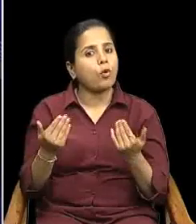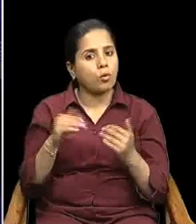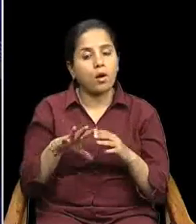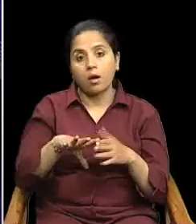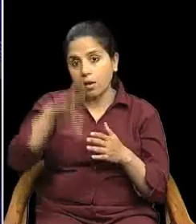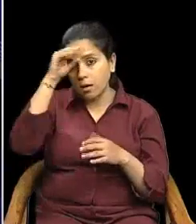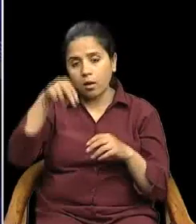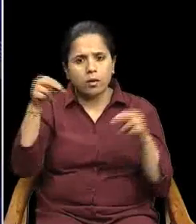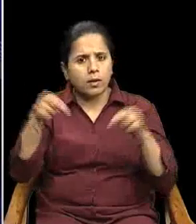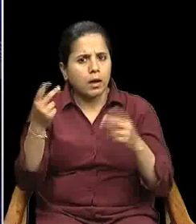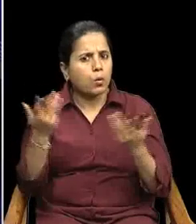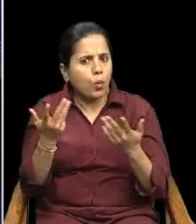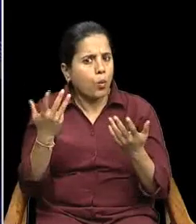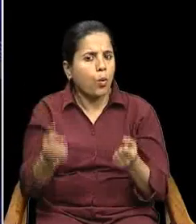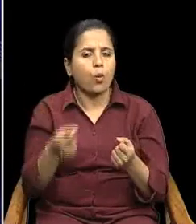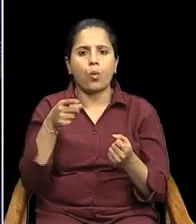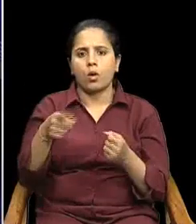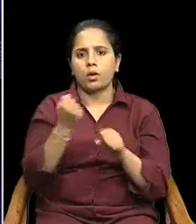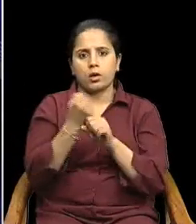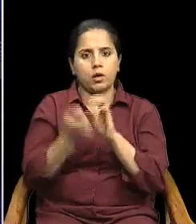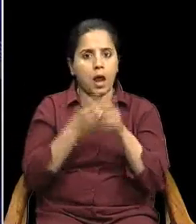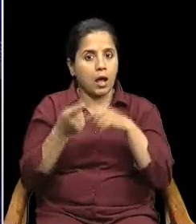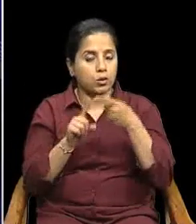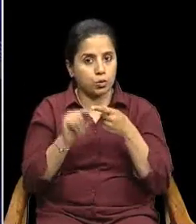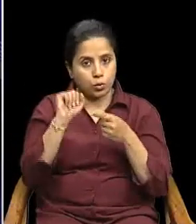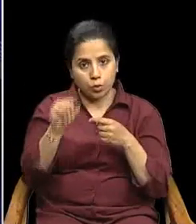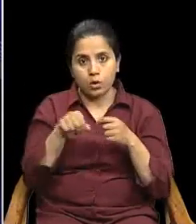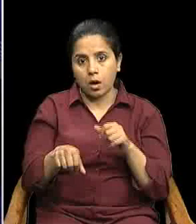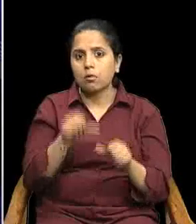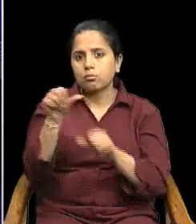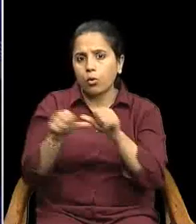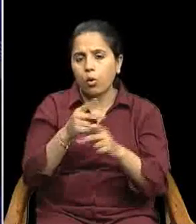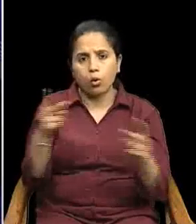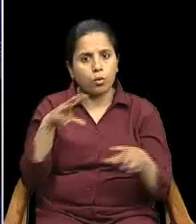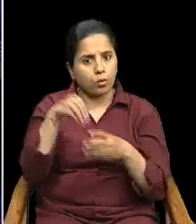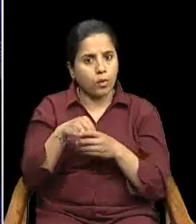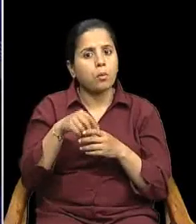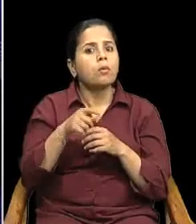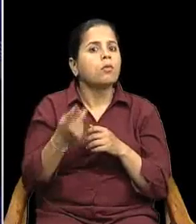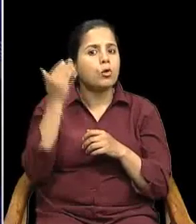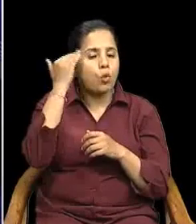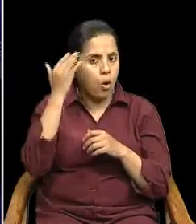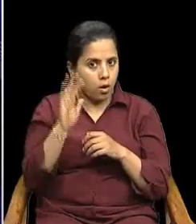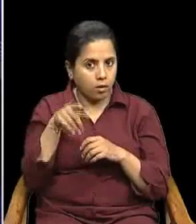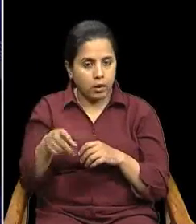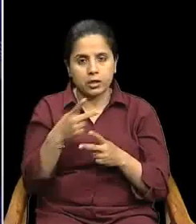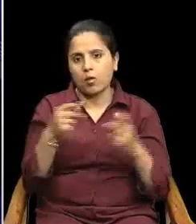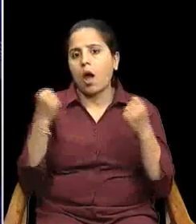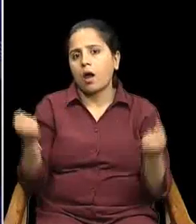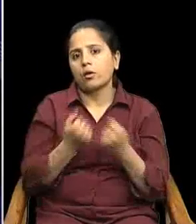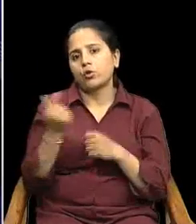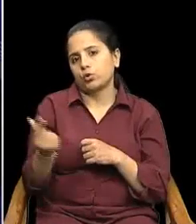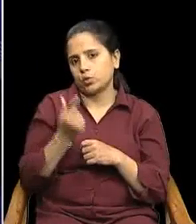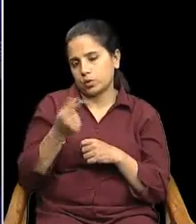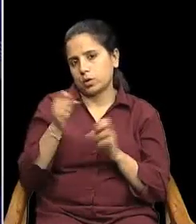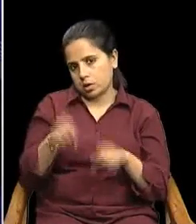learning requirements and the graduate attributes of the procedural knowledge using the different activities in